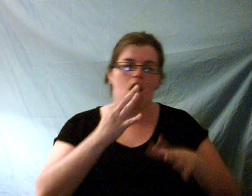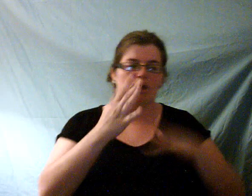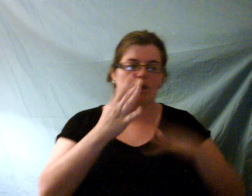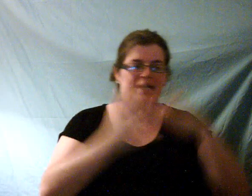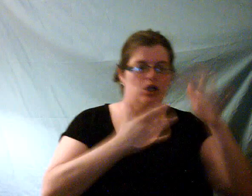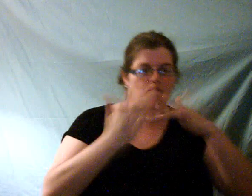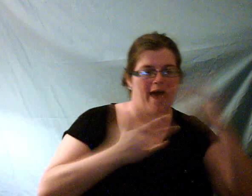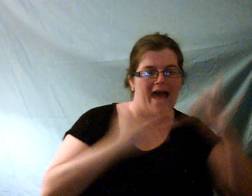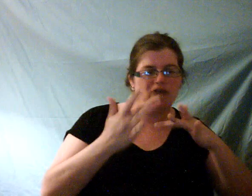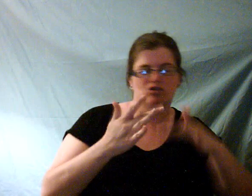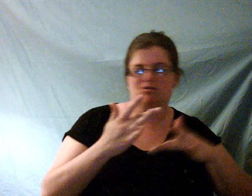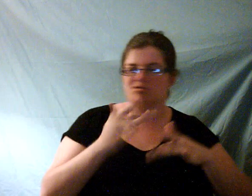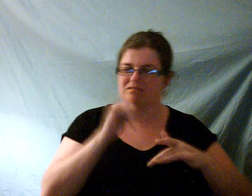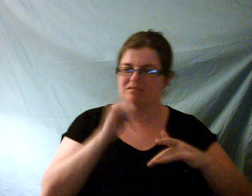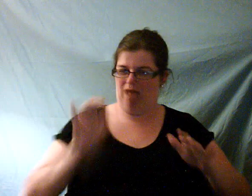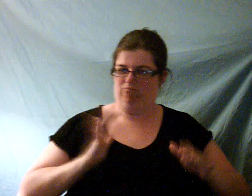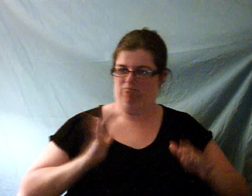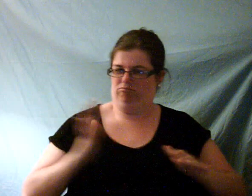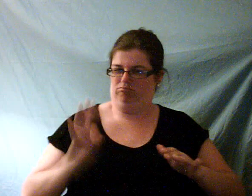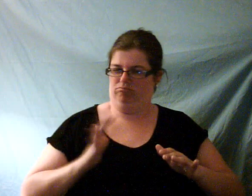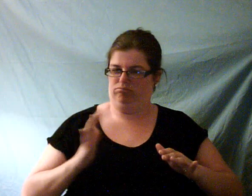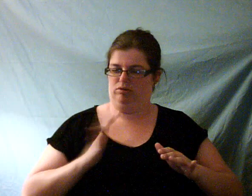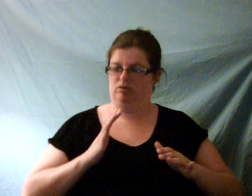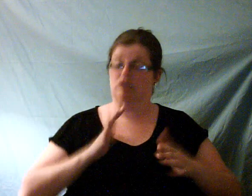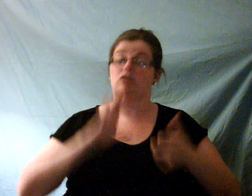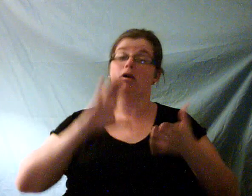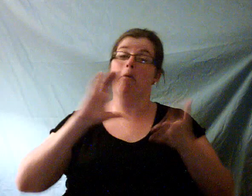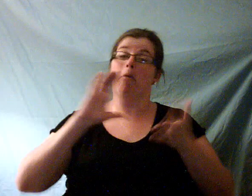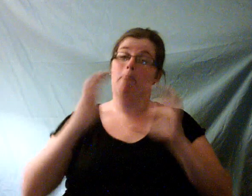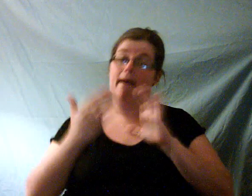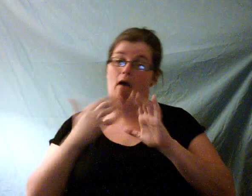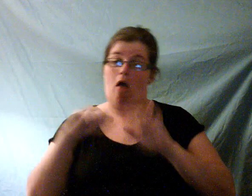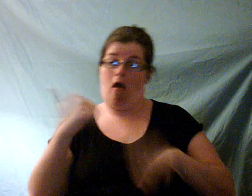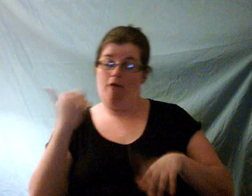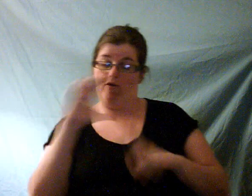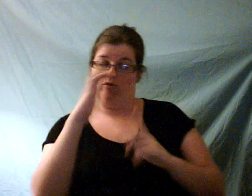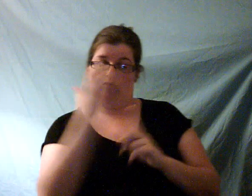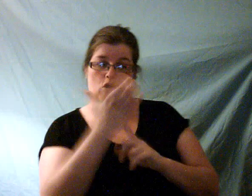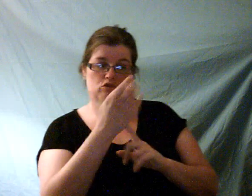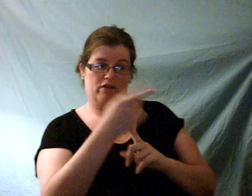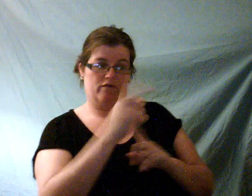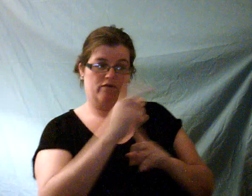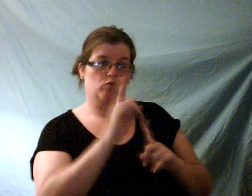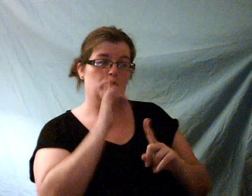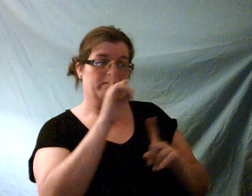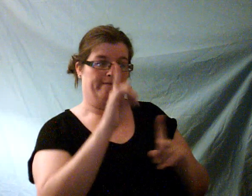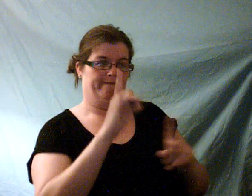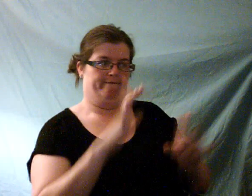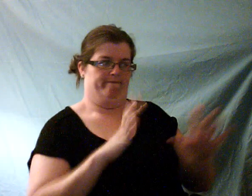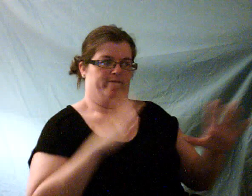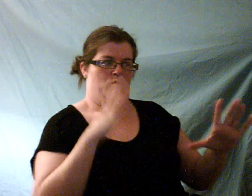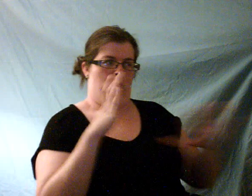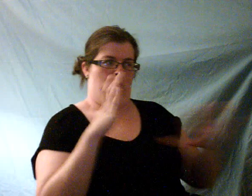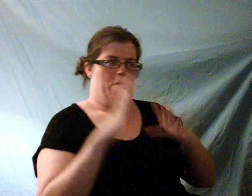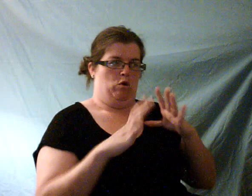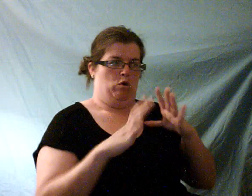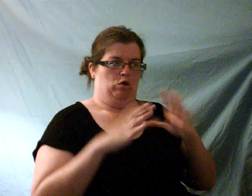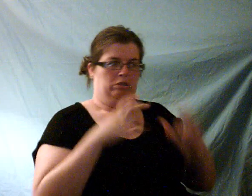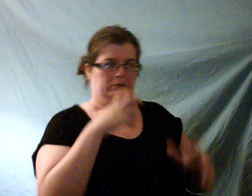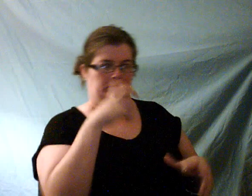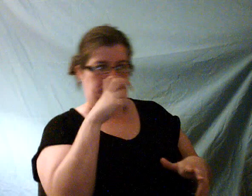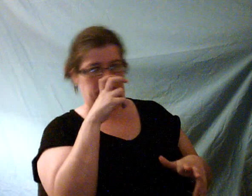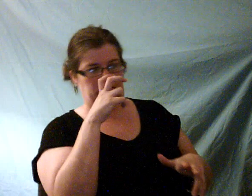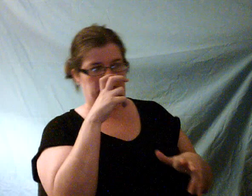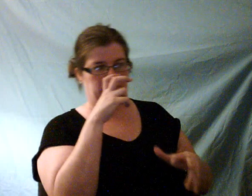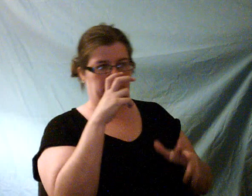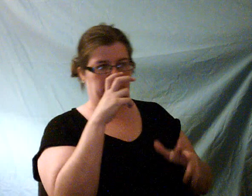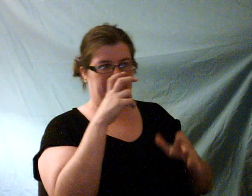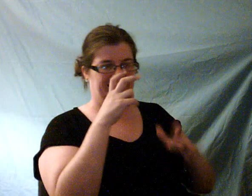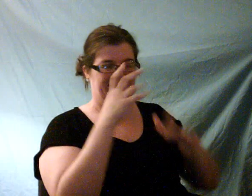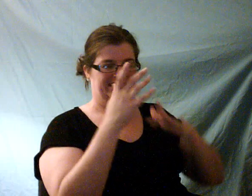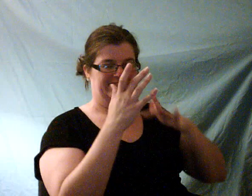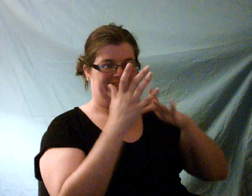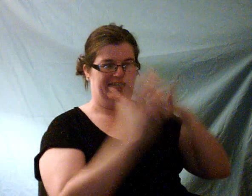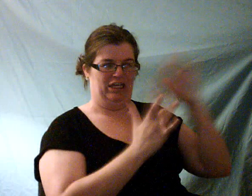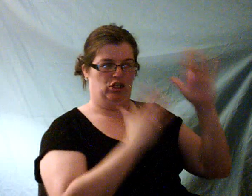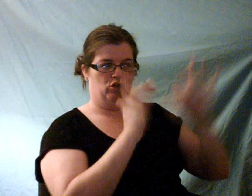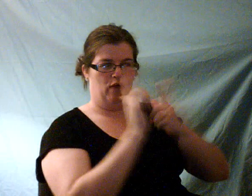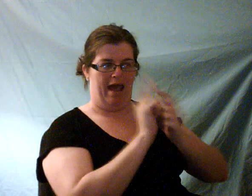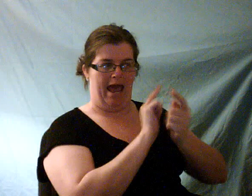very informal, compared with other cultures that have a very formal, rigid way of interacting. Americans are very laid back in